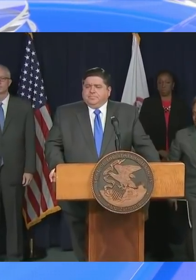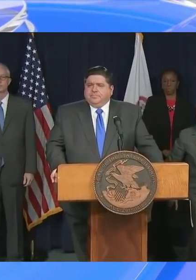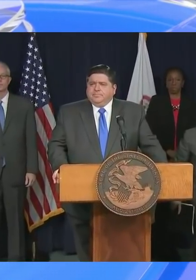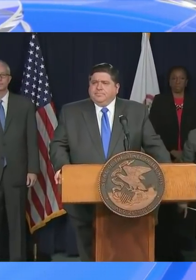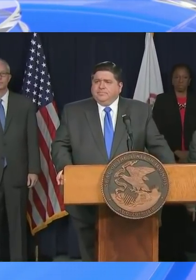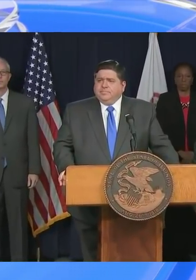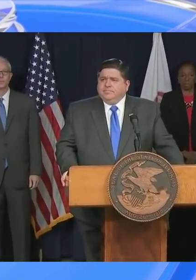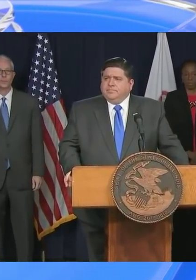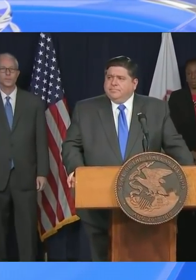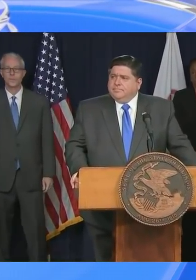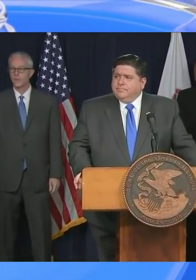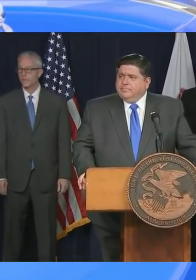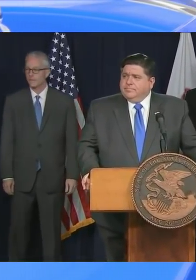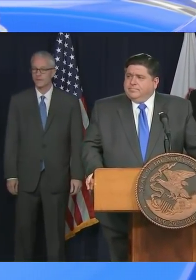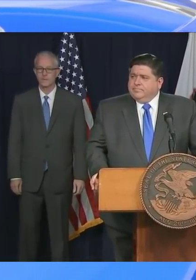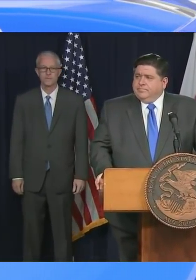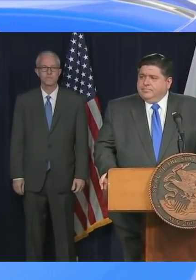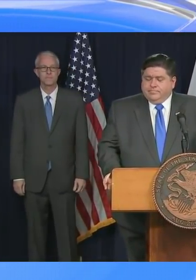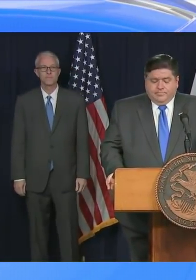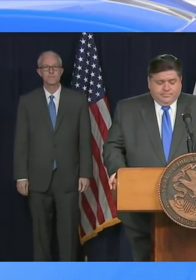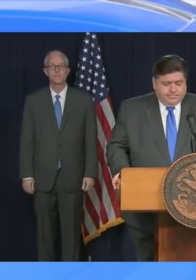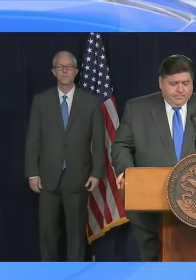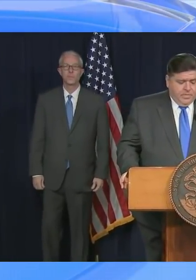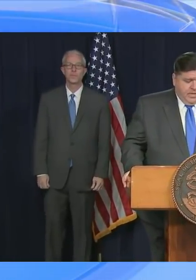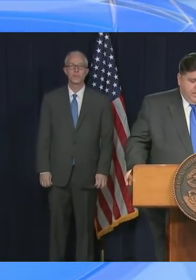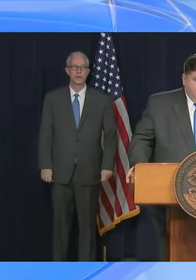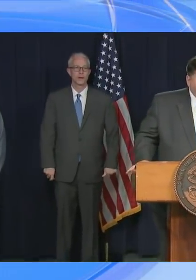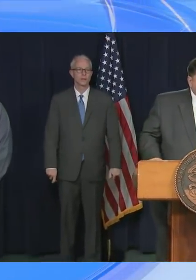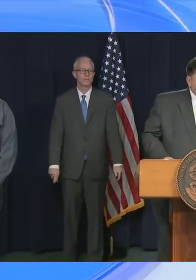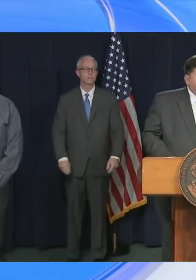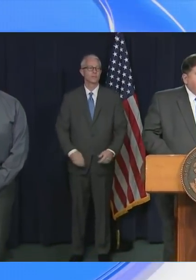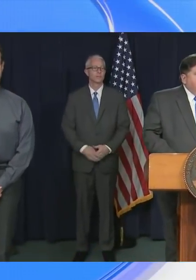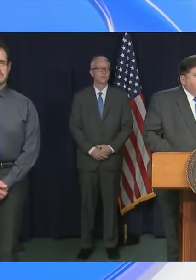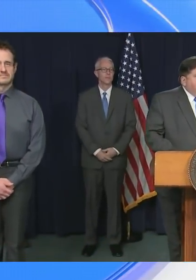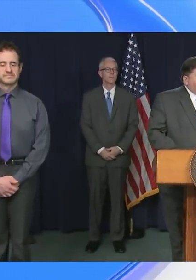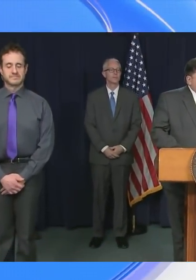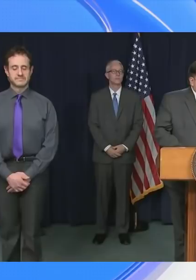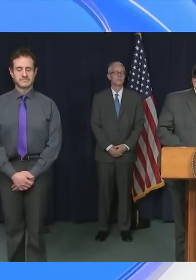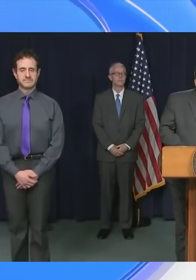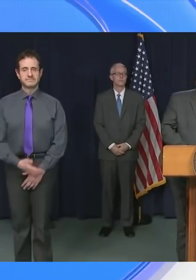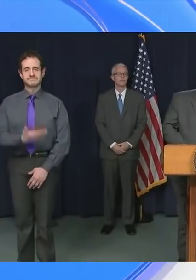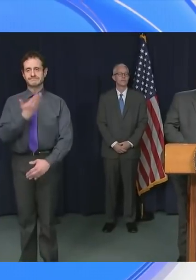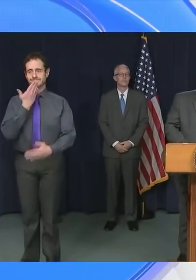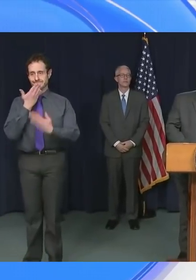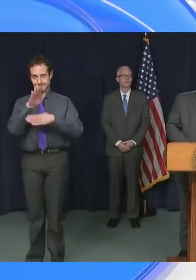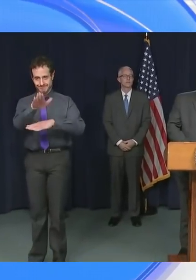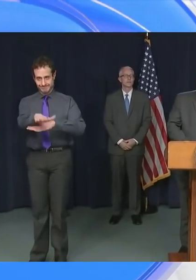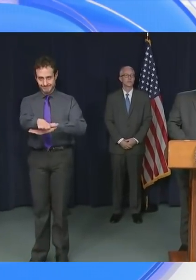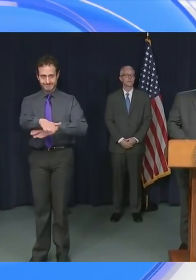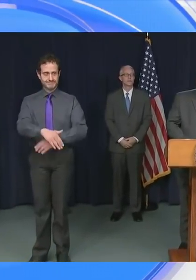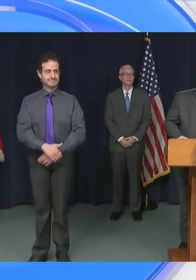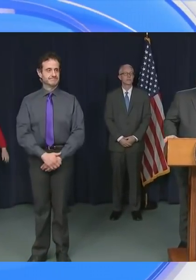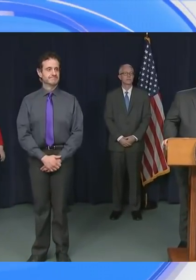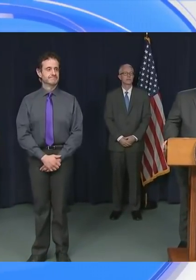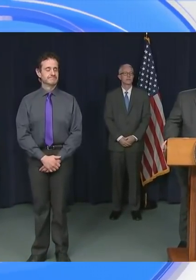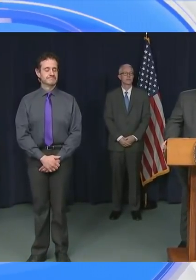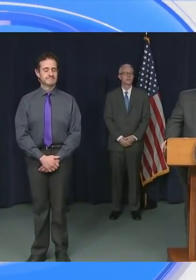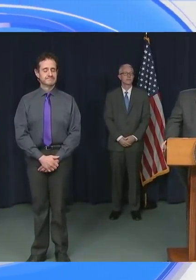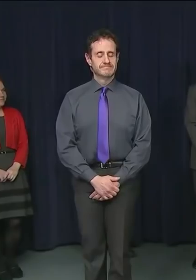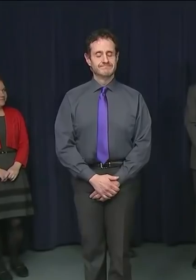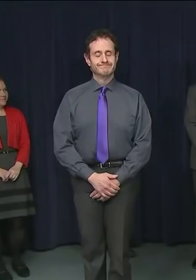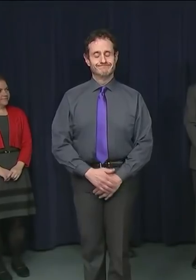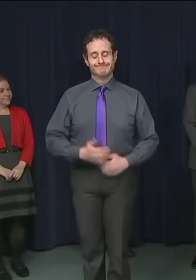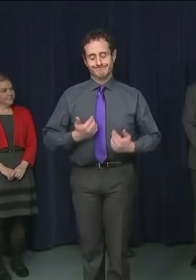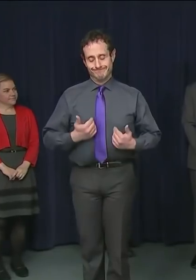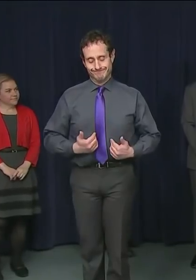the state of Missouri. Now you see Illinois Governor J.B. Pritzker about to begin his live daily update. Good afternoon. I am saddened